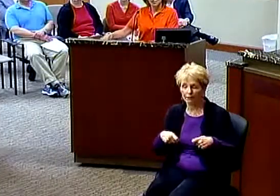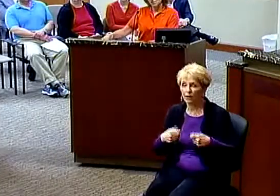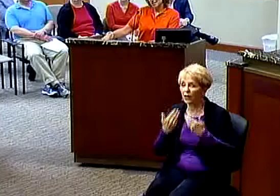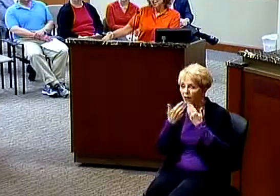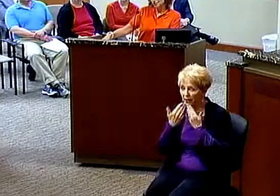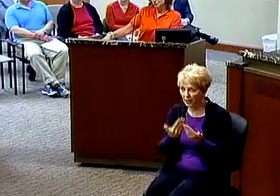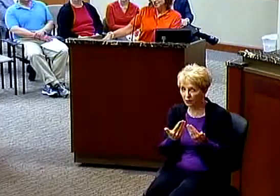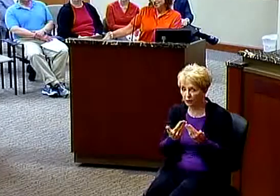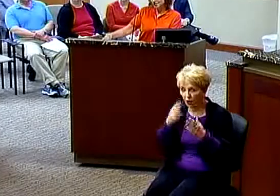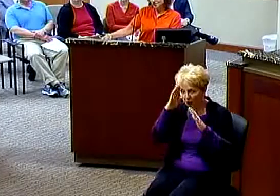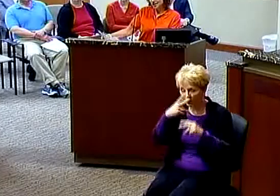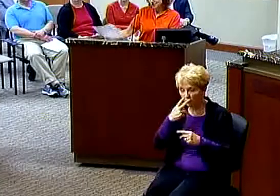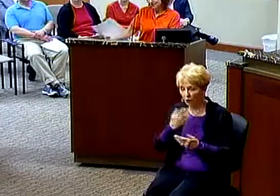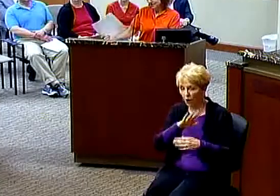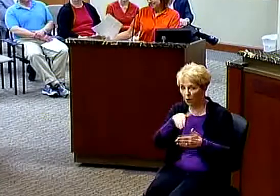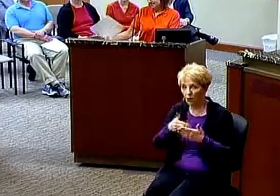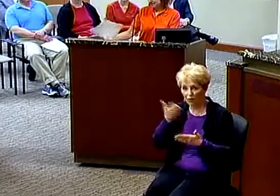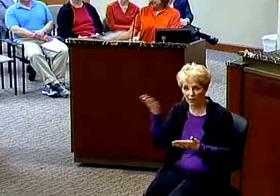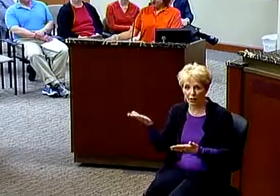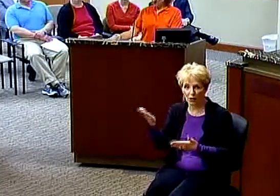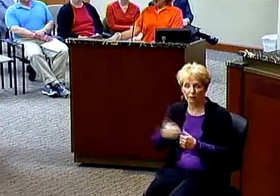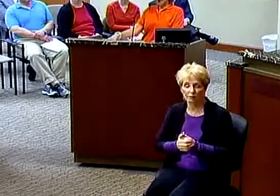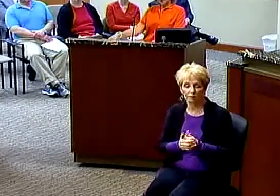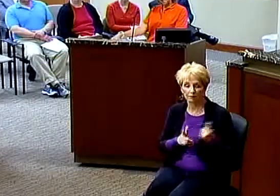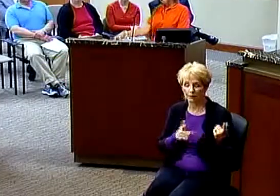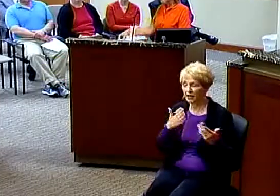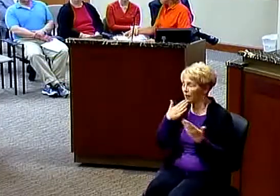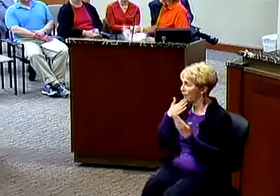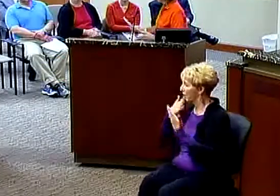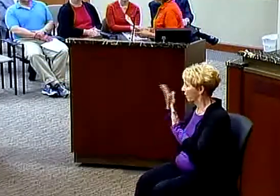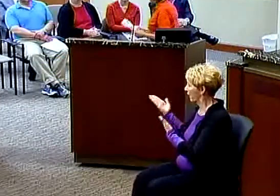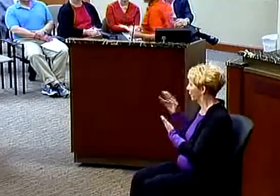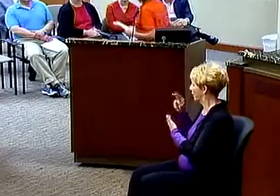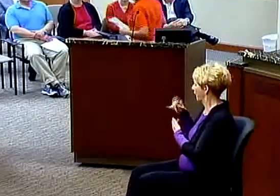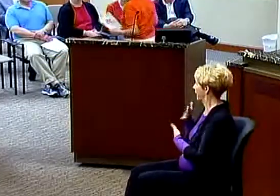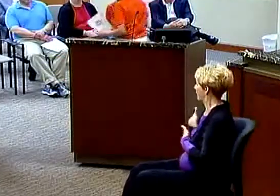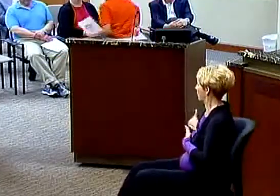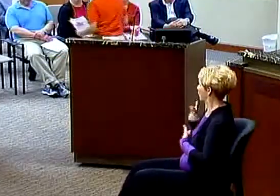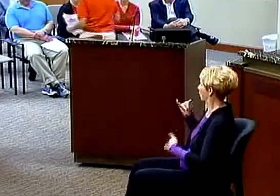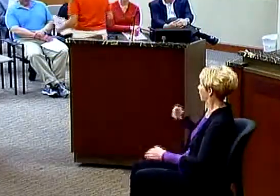thank you, and hope to see you all out there. Thank you, Nancy. Appreciate it.